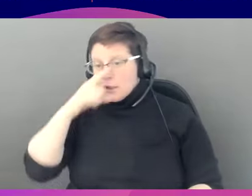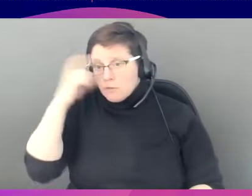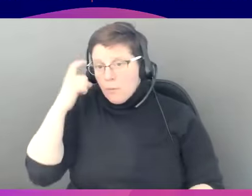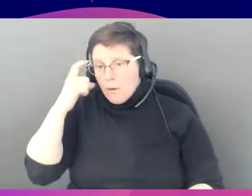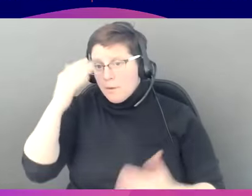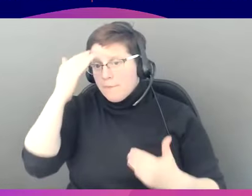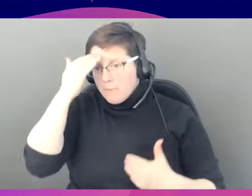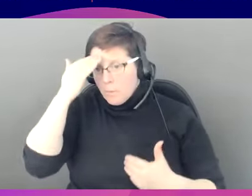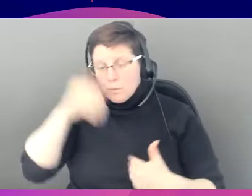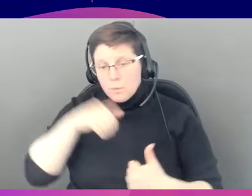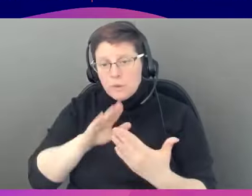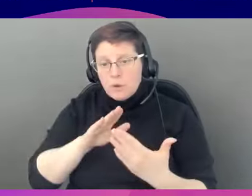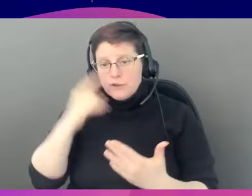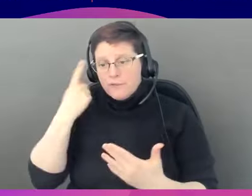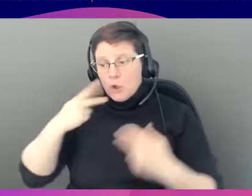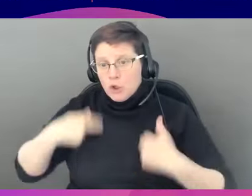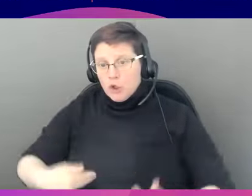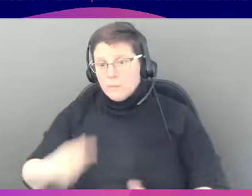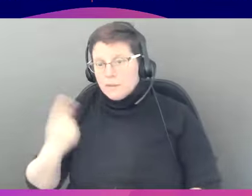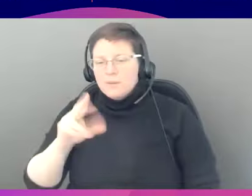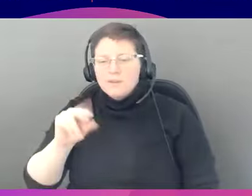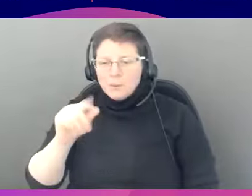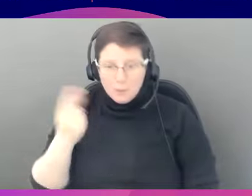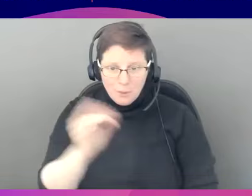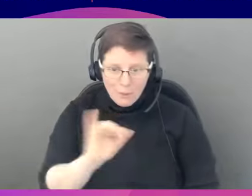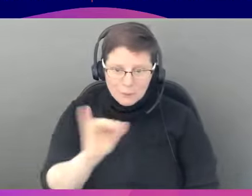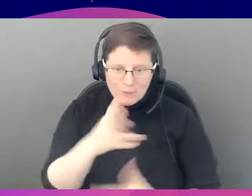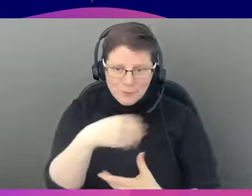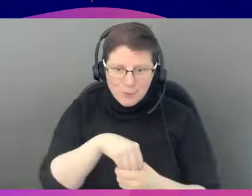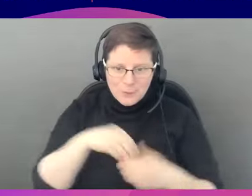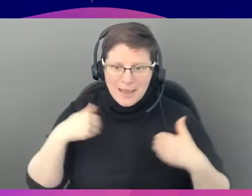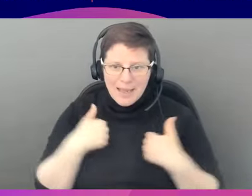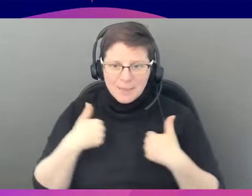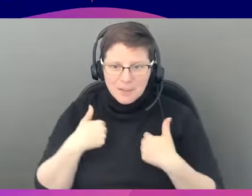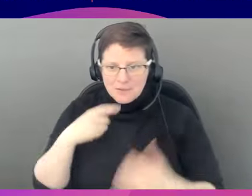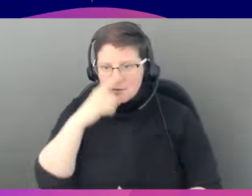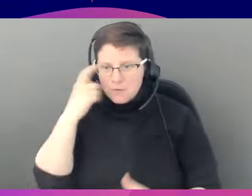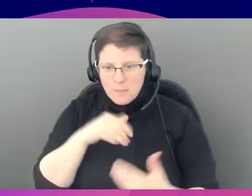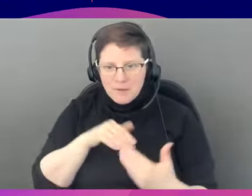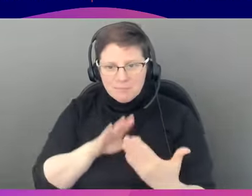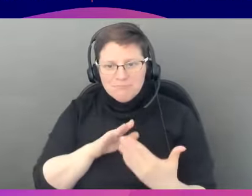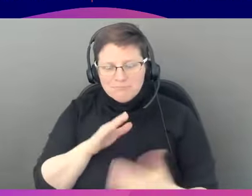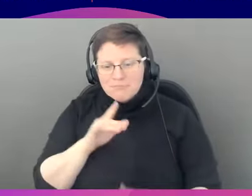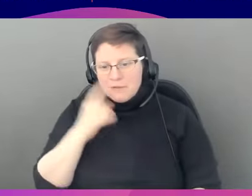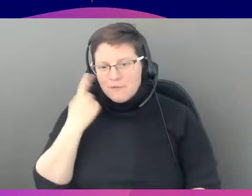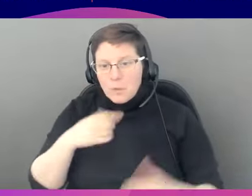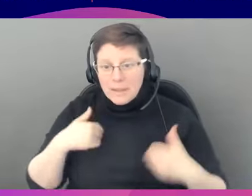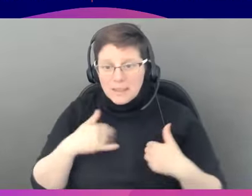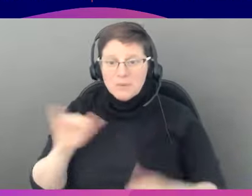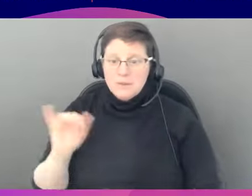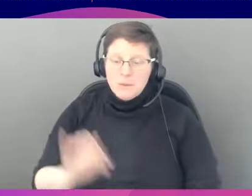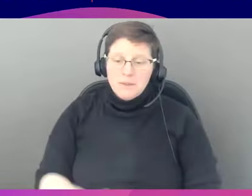people. We definitely need to be practicing trauma-informed approaches for people and